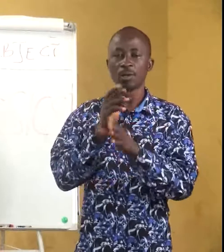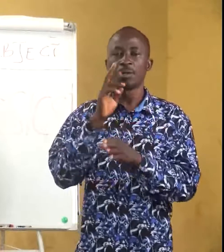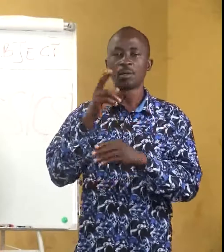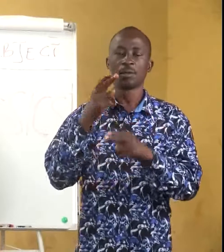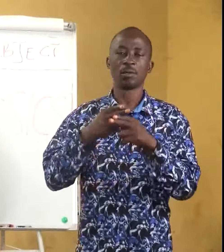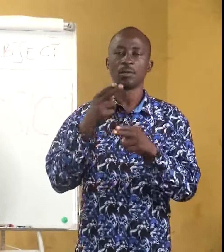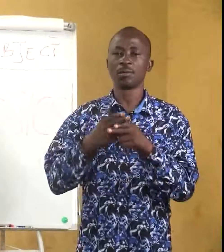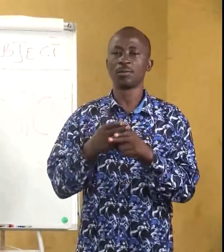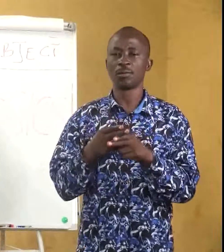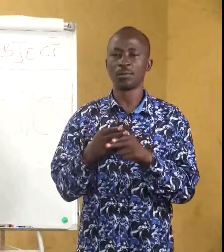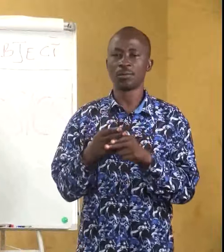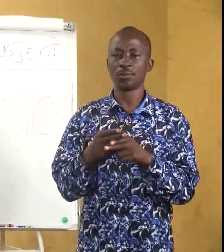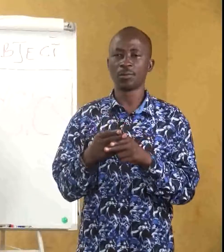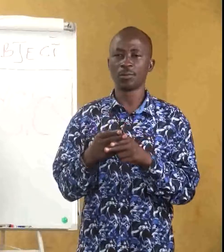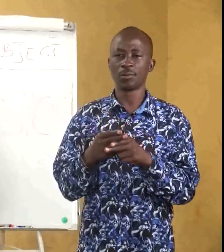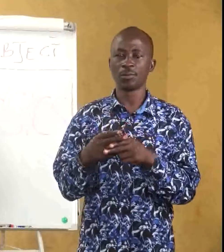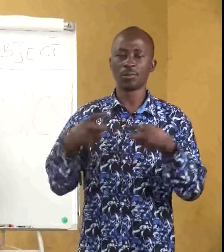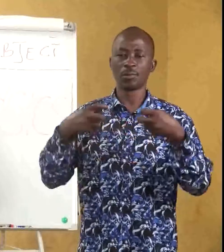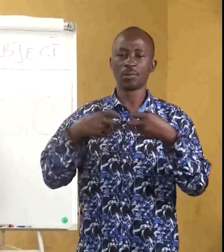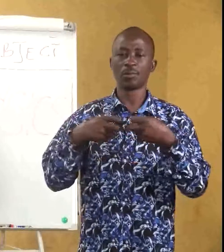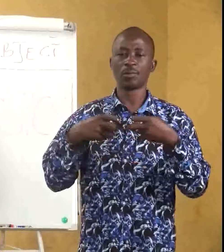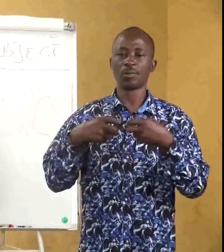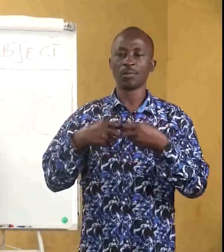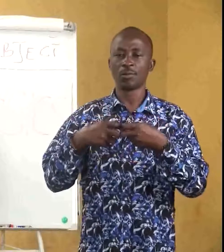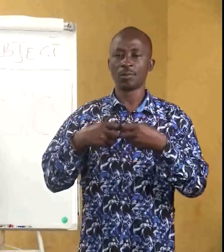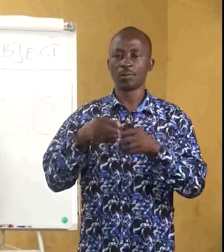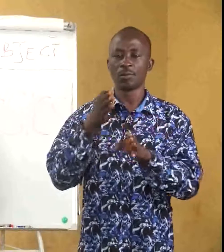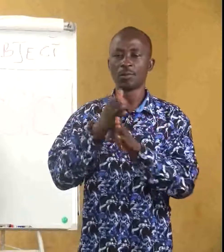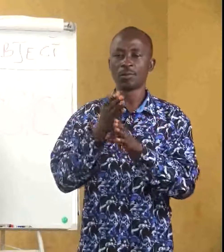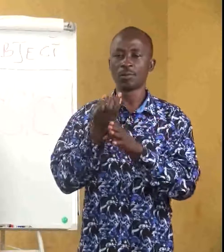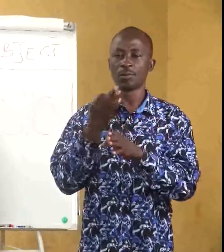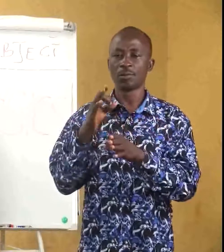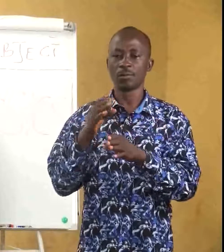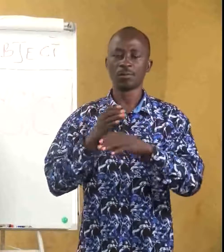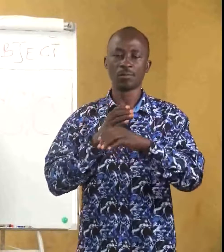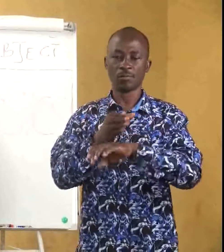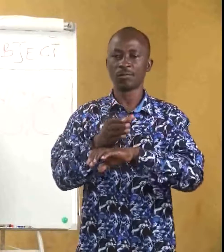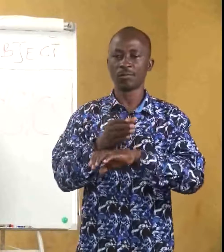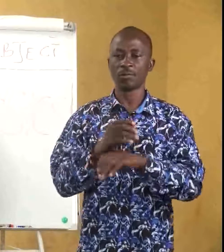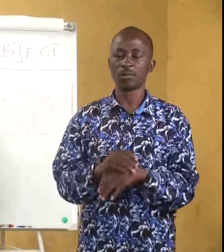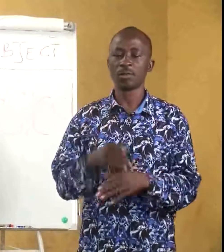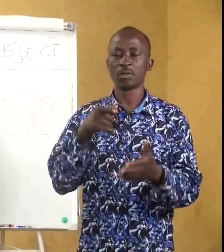called electric lines of force. These lines